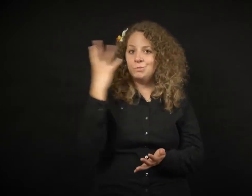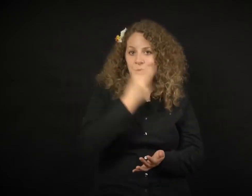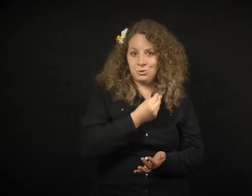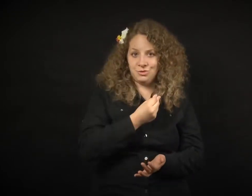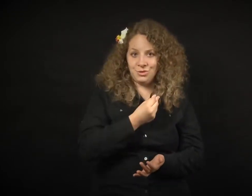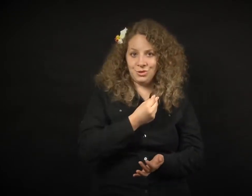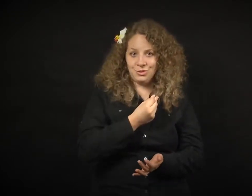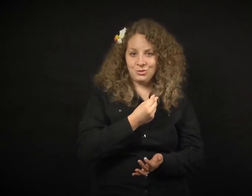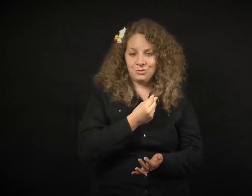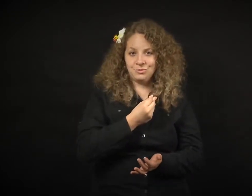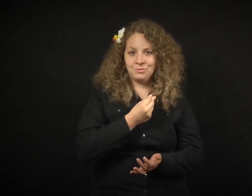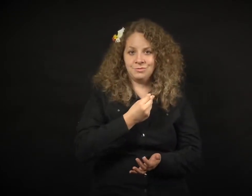beautiful,